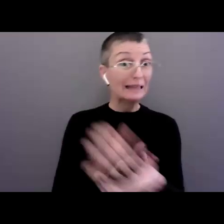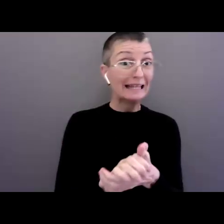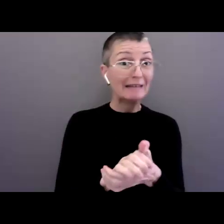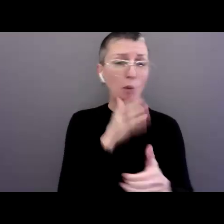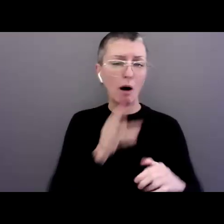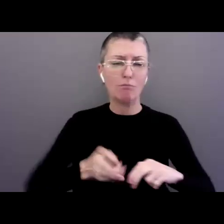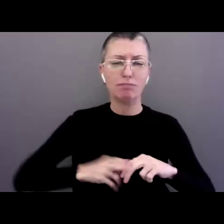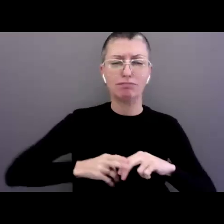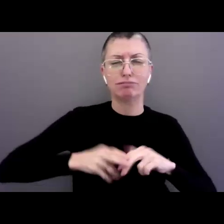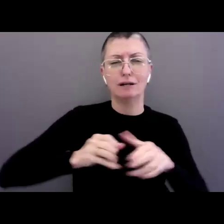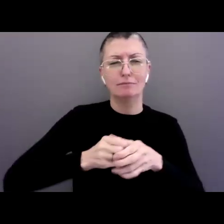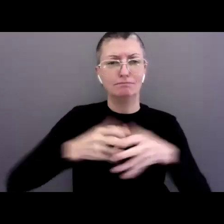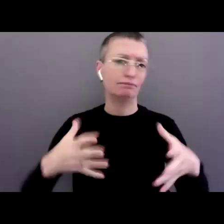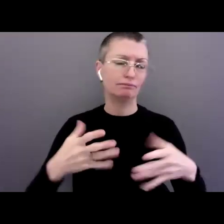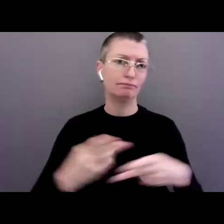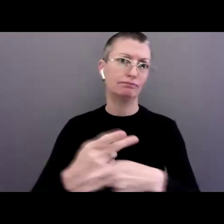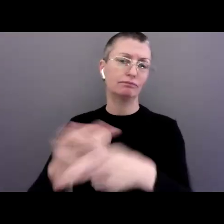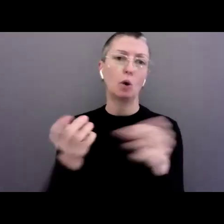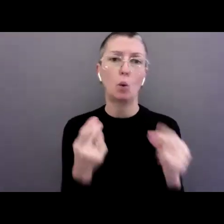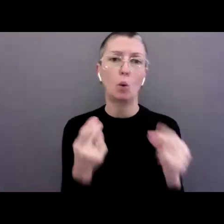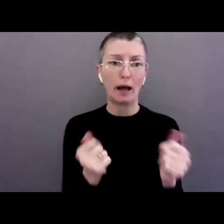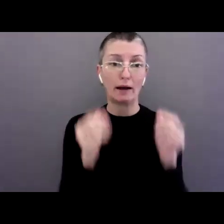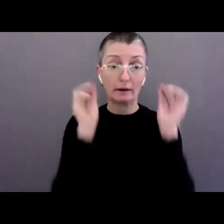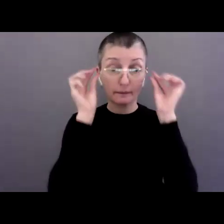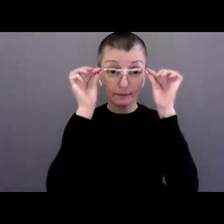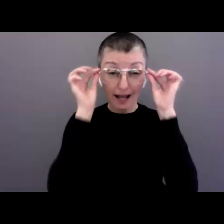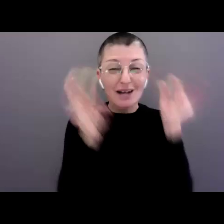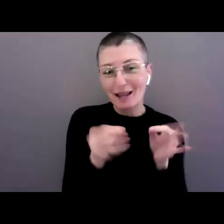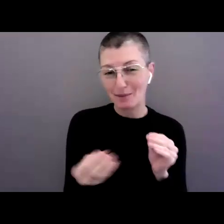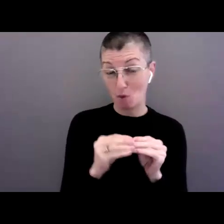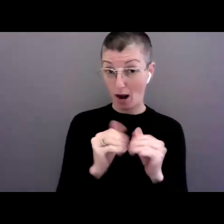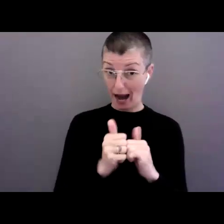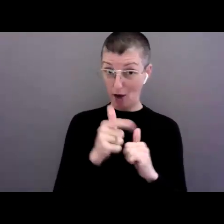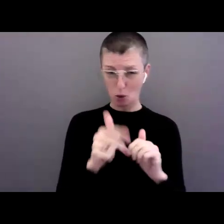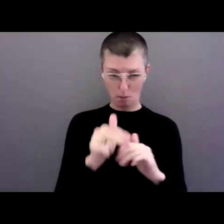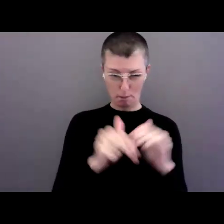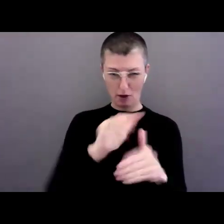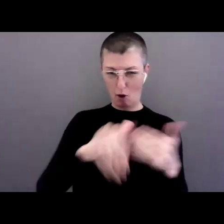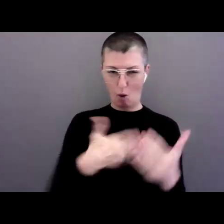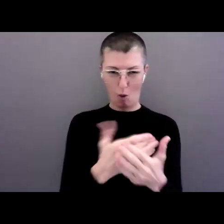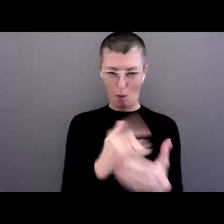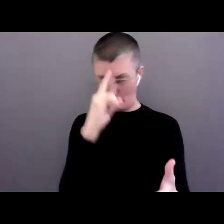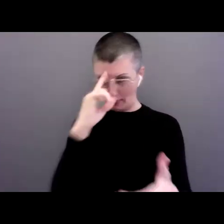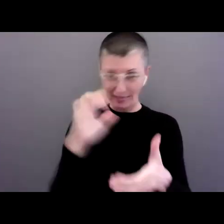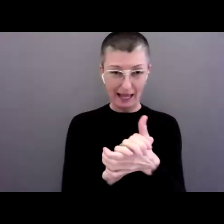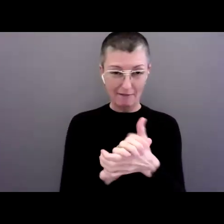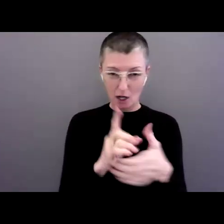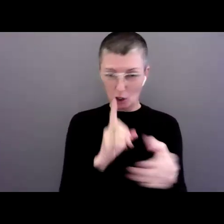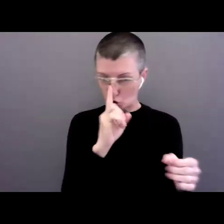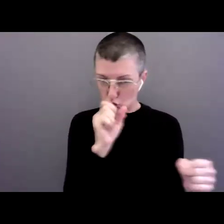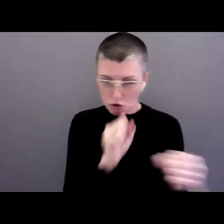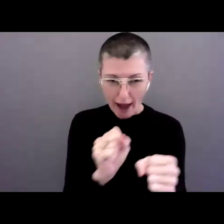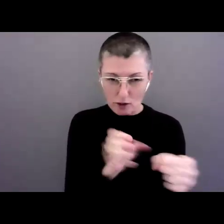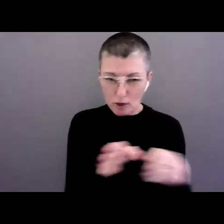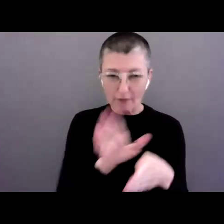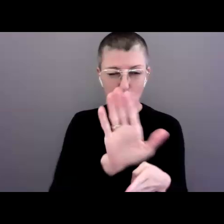I want to kind of teach you guys a little bit more on how do you build an entire belief strategy for your business. Now, I